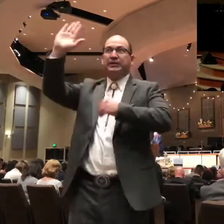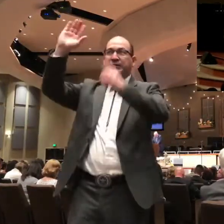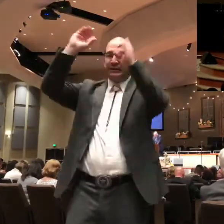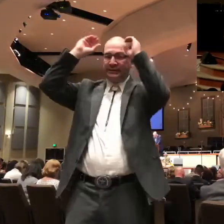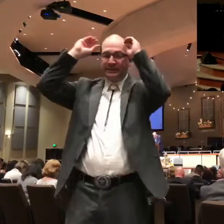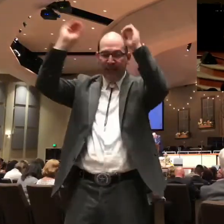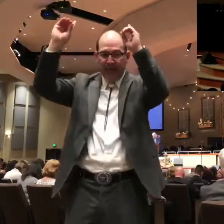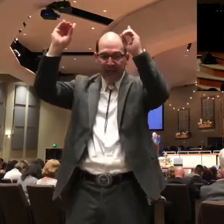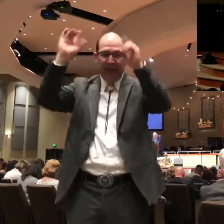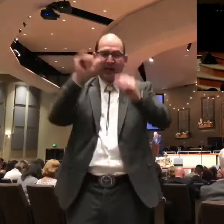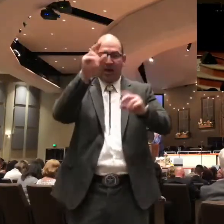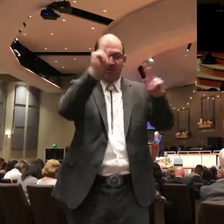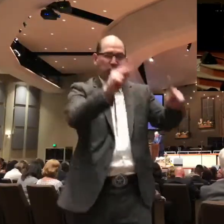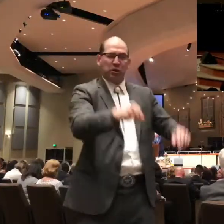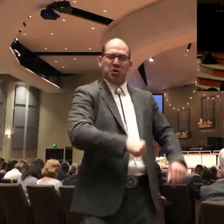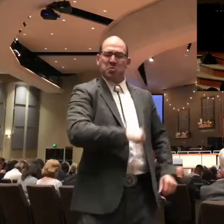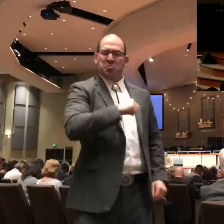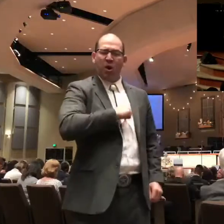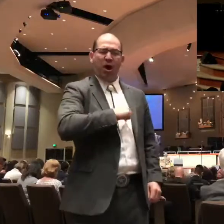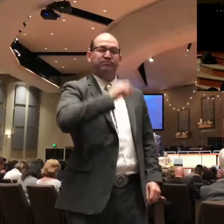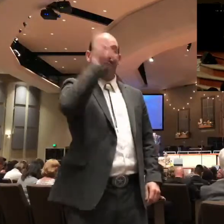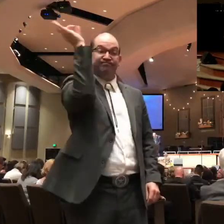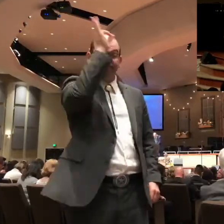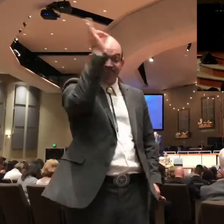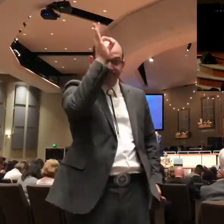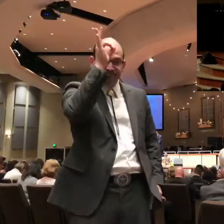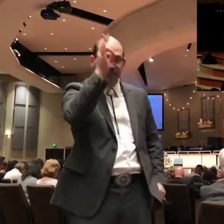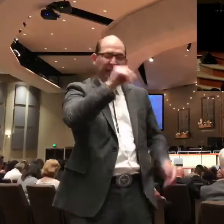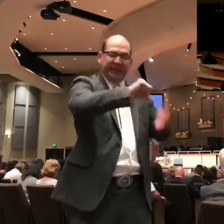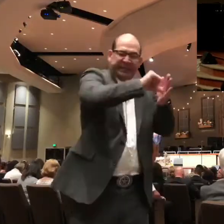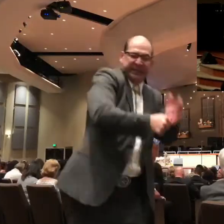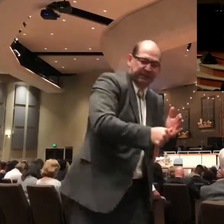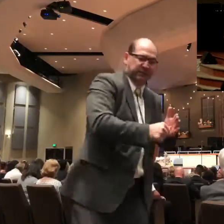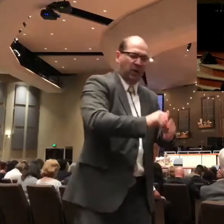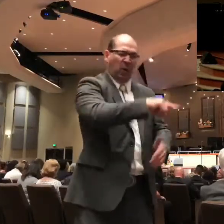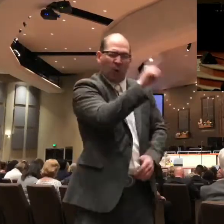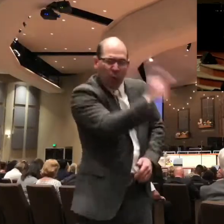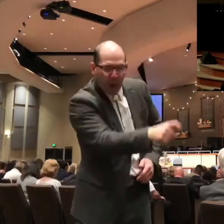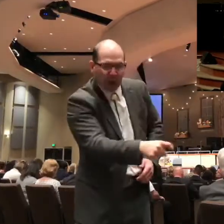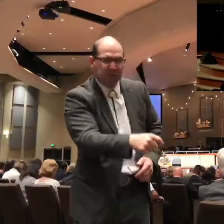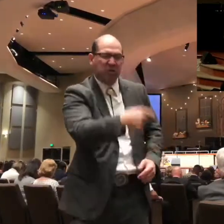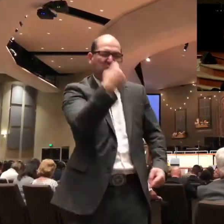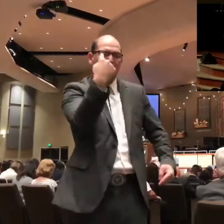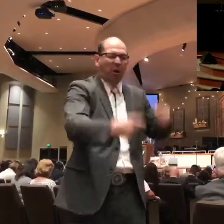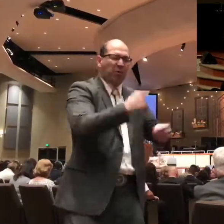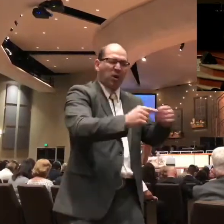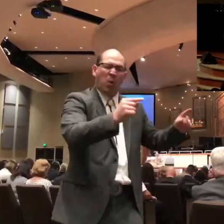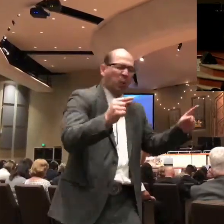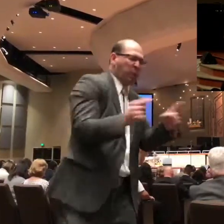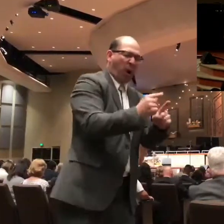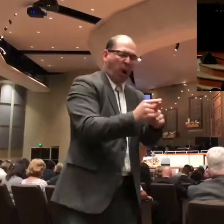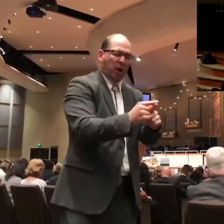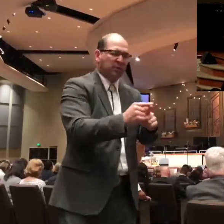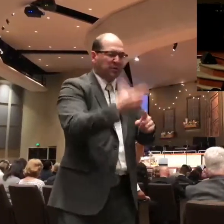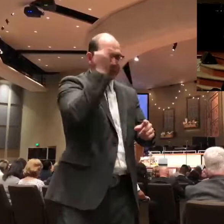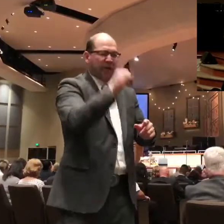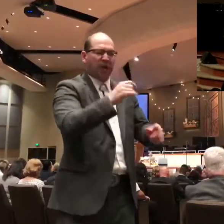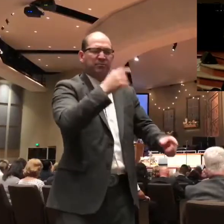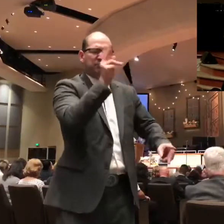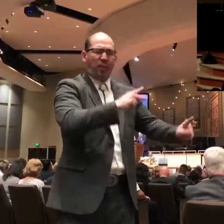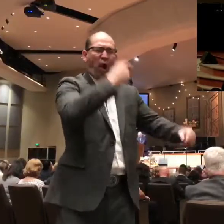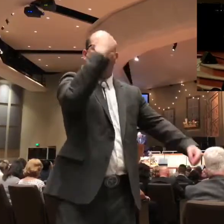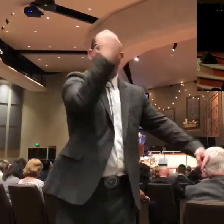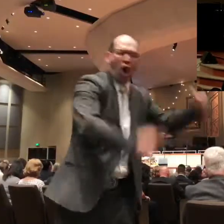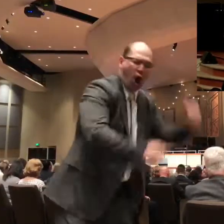godliness, he is proud, knowing nothing, but doting about questions and strifes of words, whereof cometh envy, strife, railings, evil